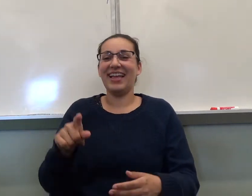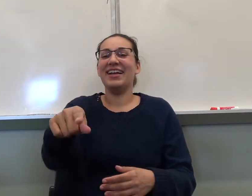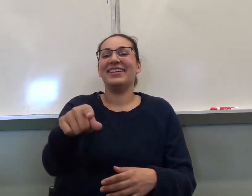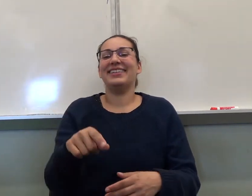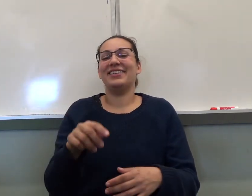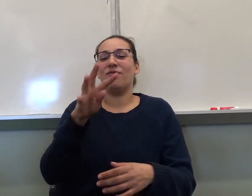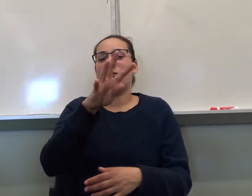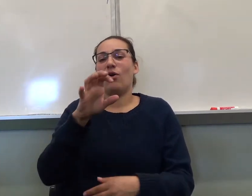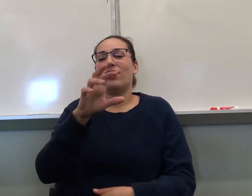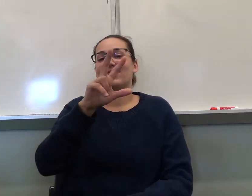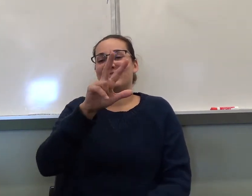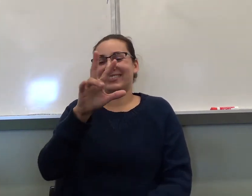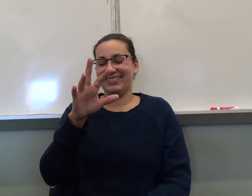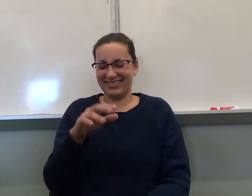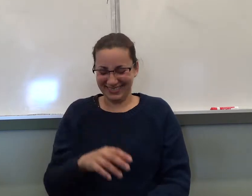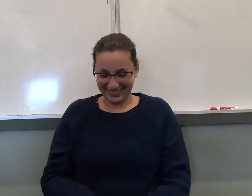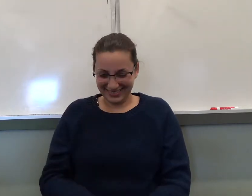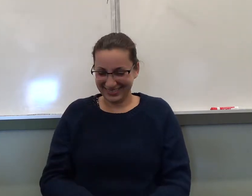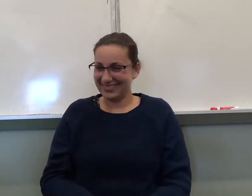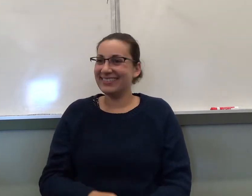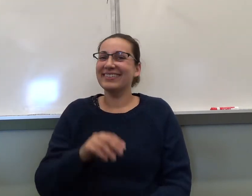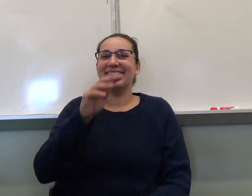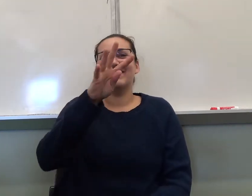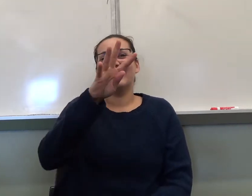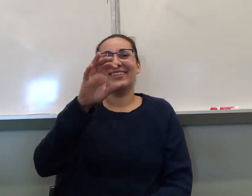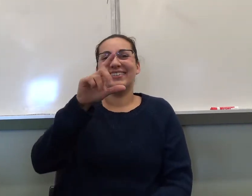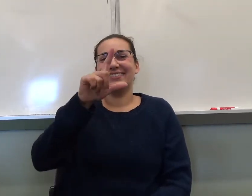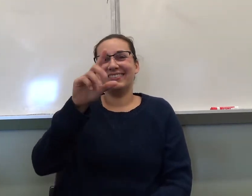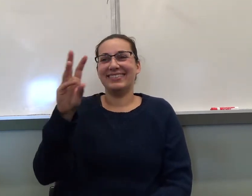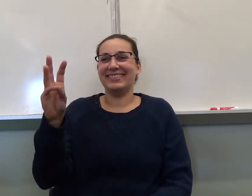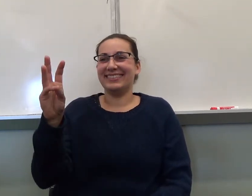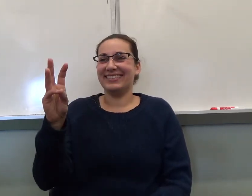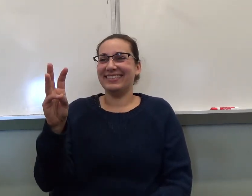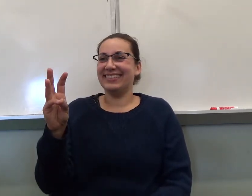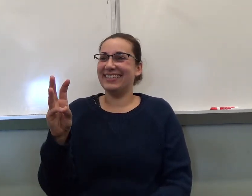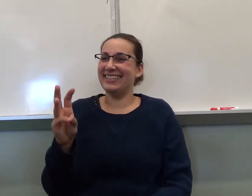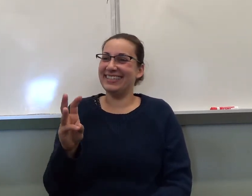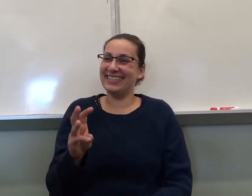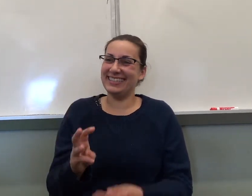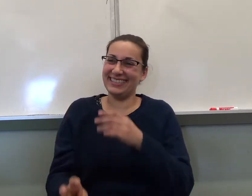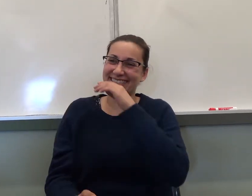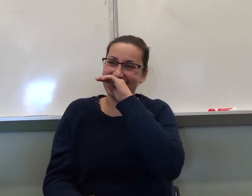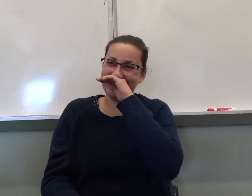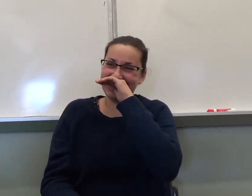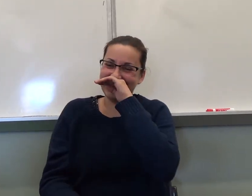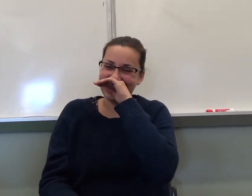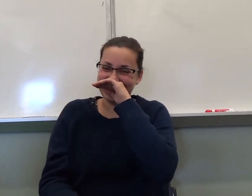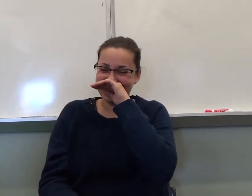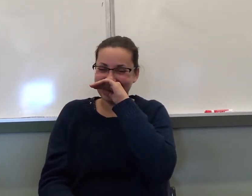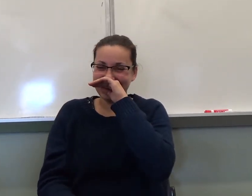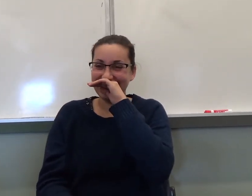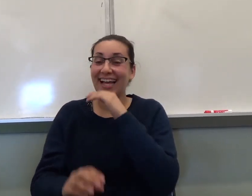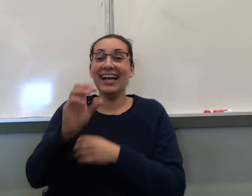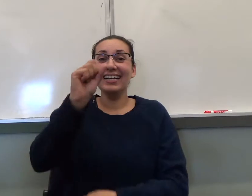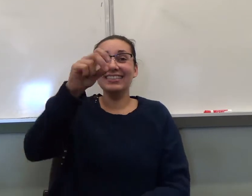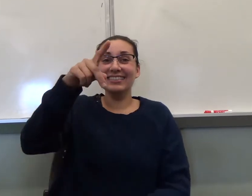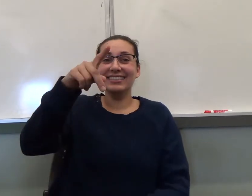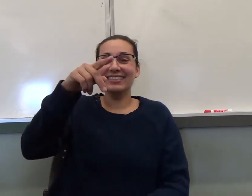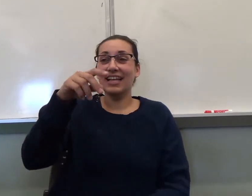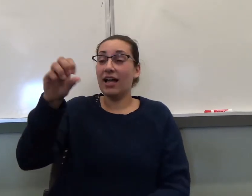to measure things. And you can see that they do put inches on the bottom there to give you some feeling for the connection between the metric system